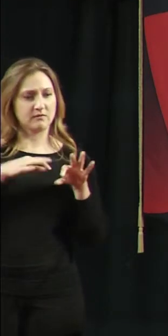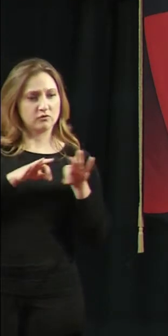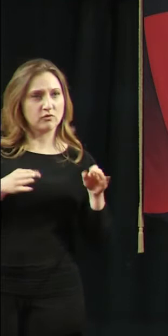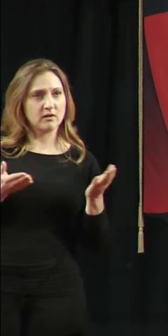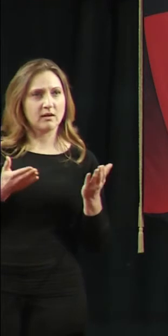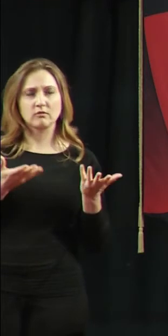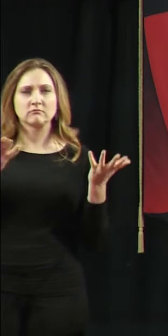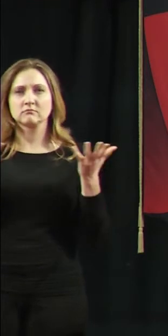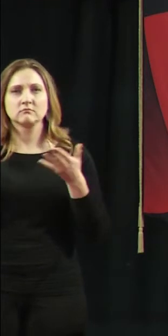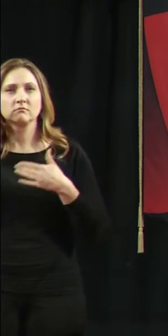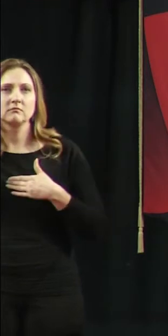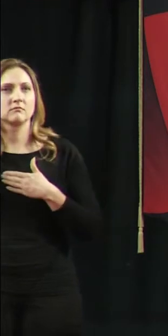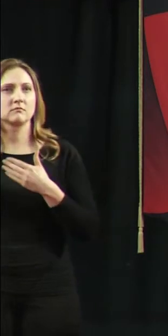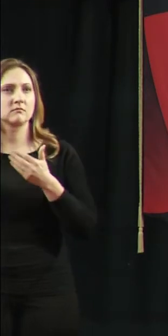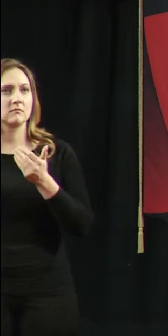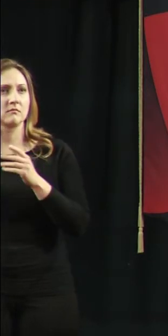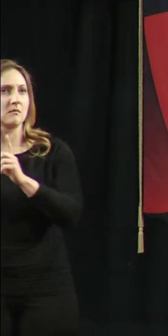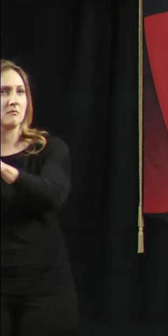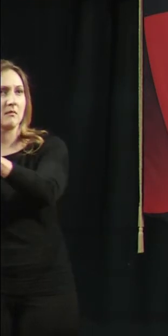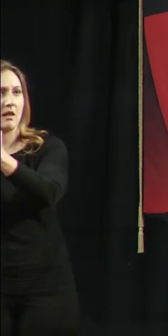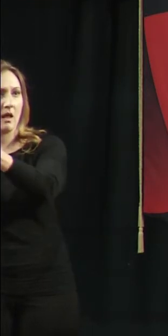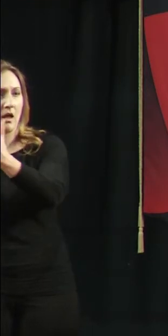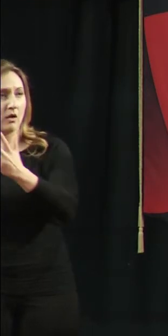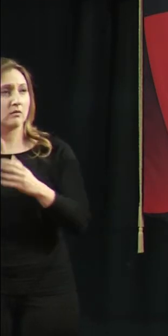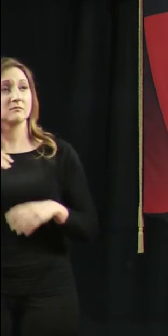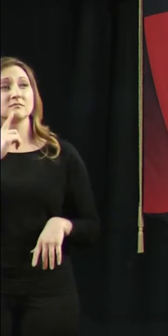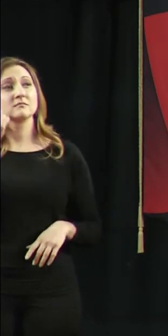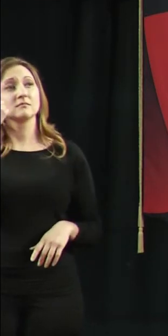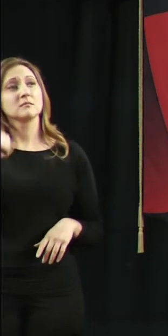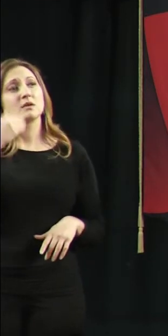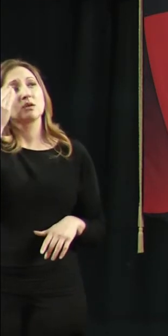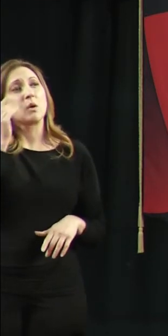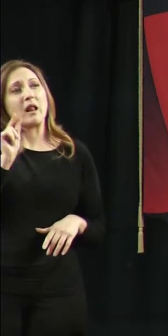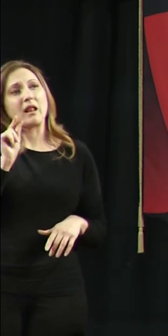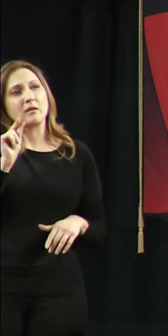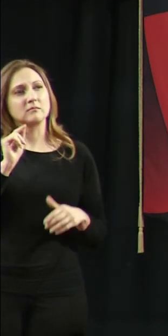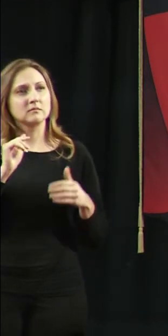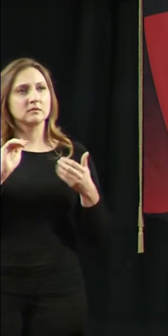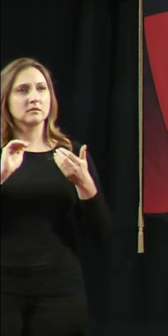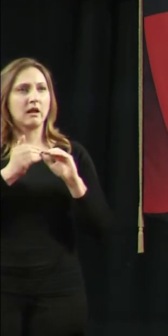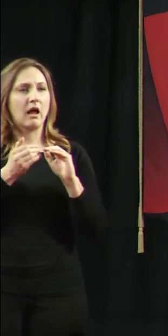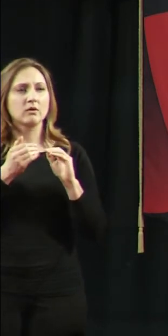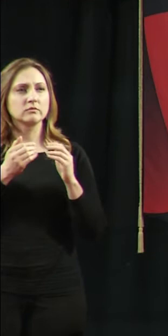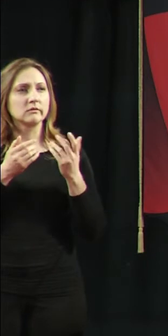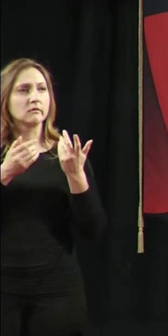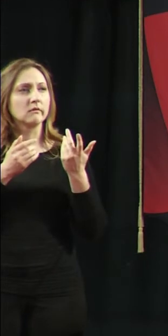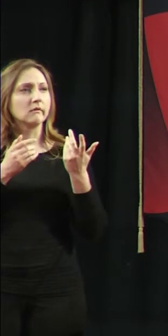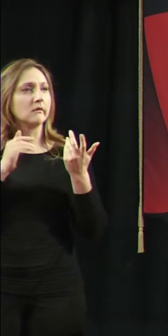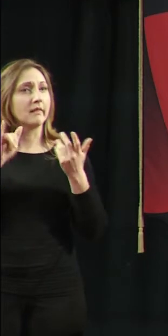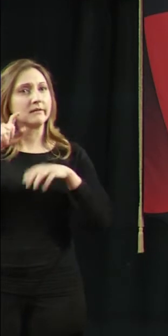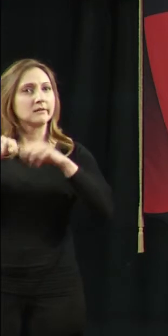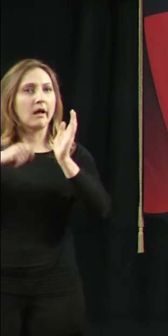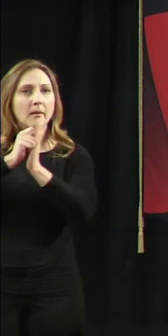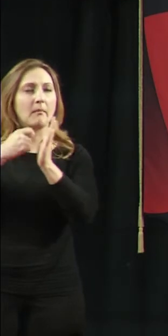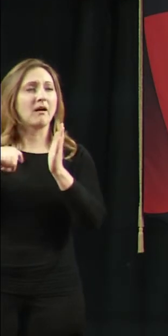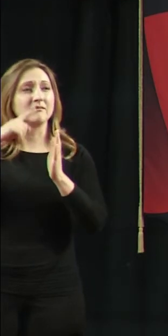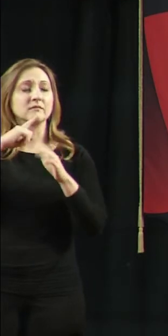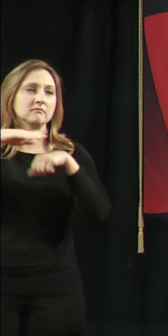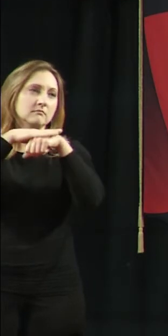me. From a guy who knows a little bit about putting things into outer space, let me assure